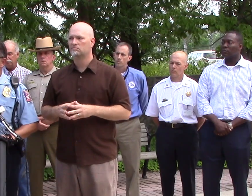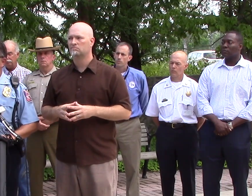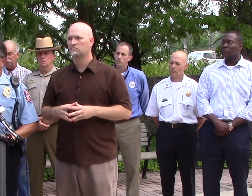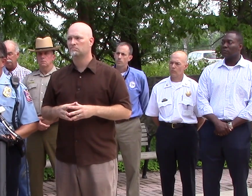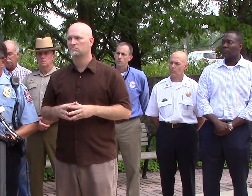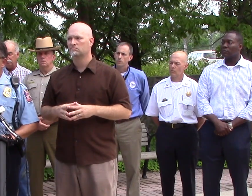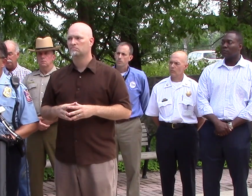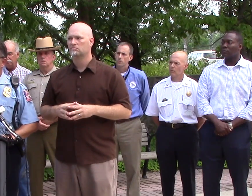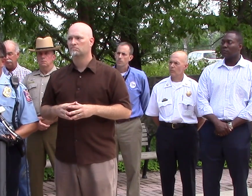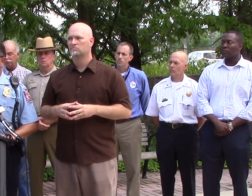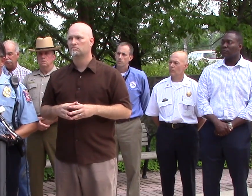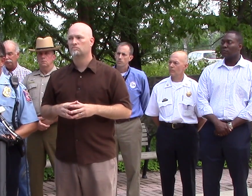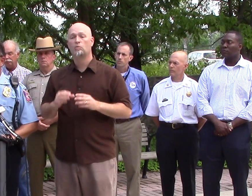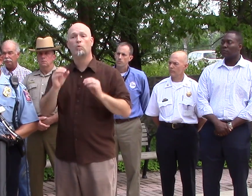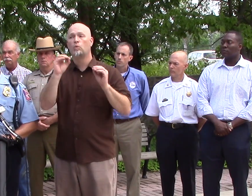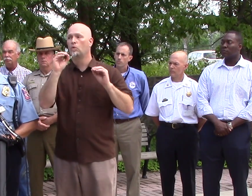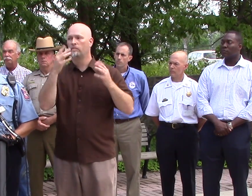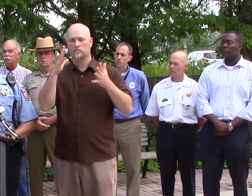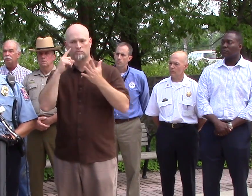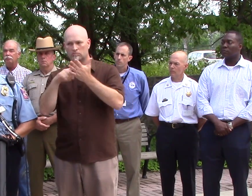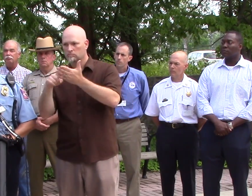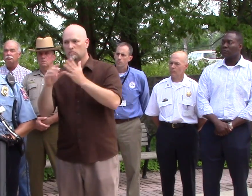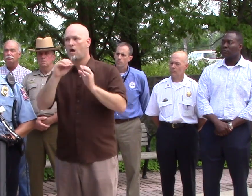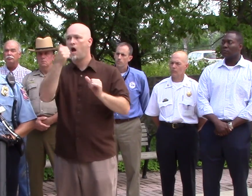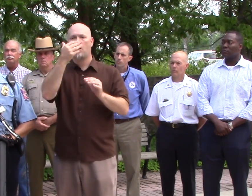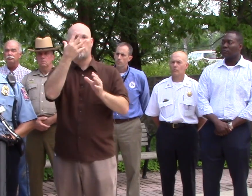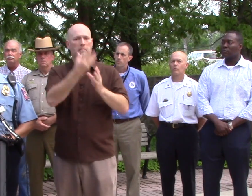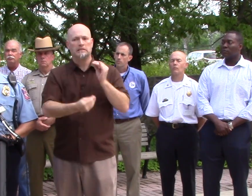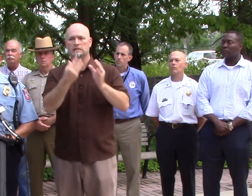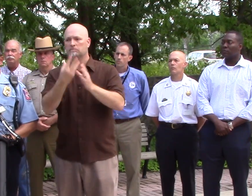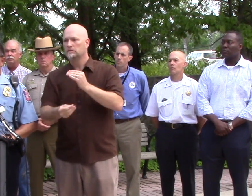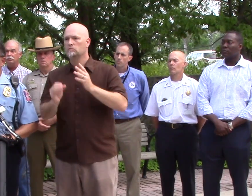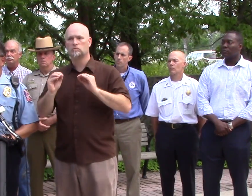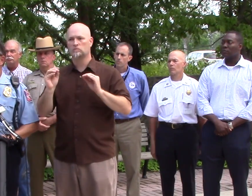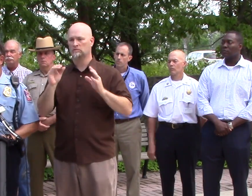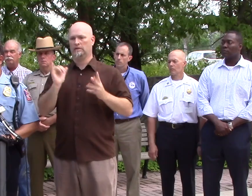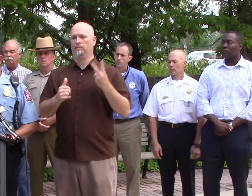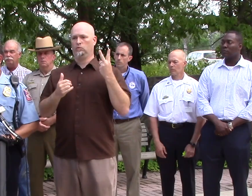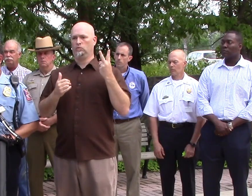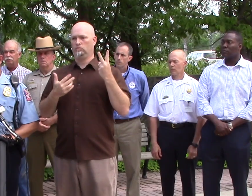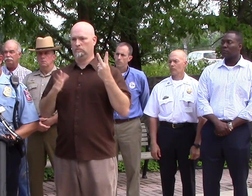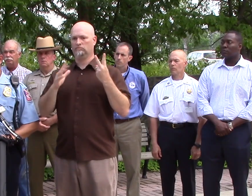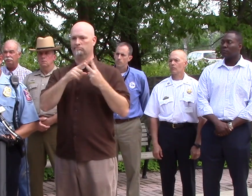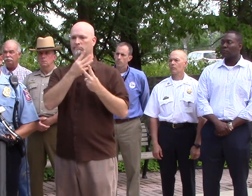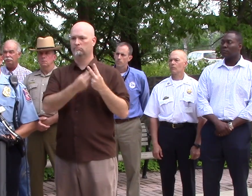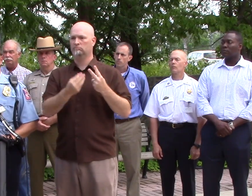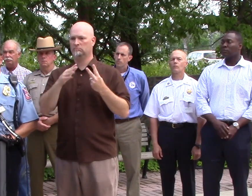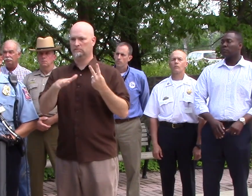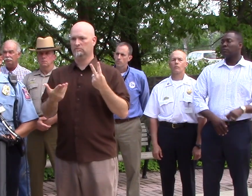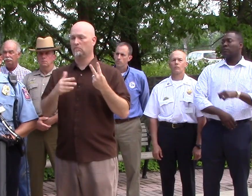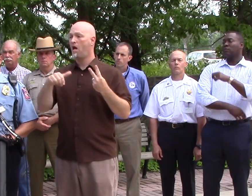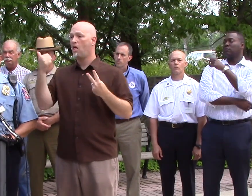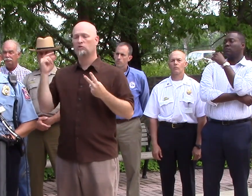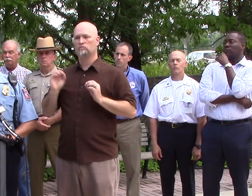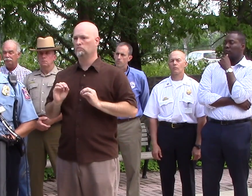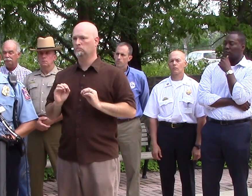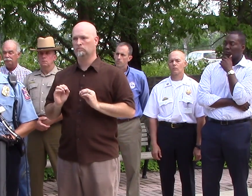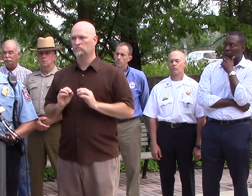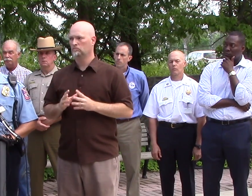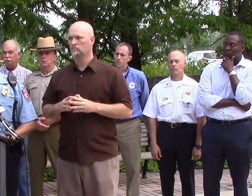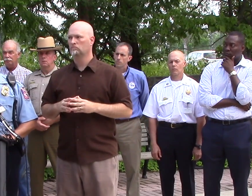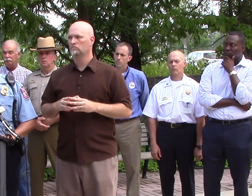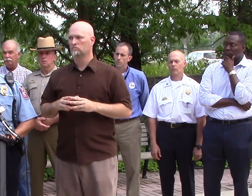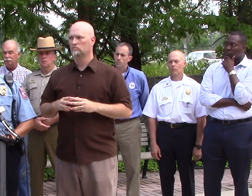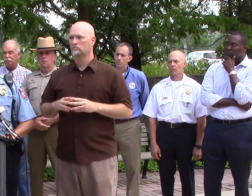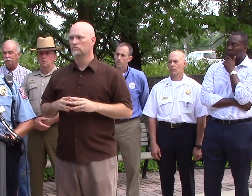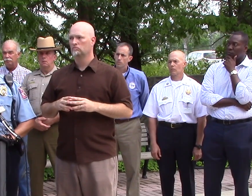other missing person reports at this time. If that changes, we will update you. Also,